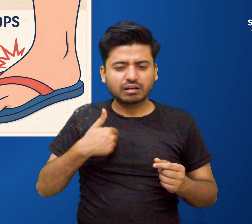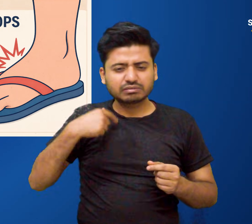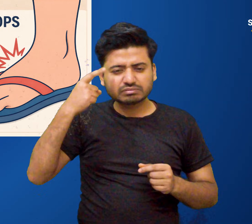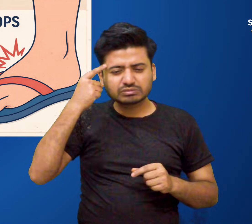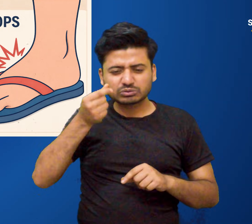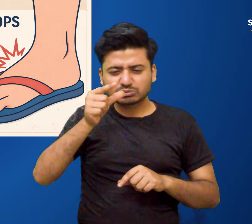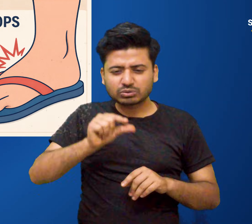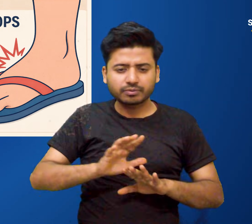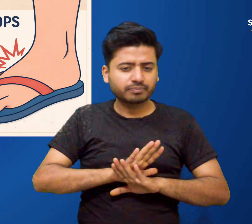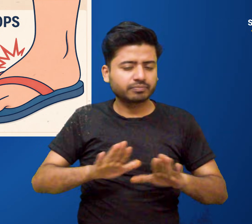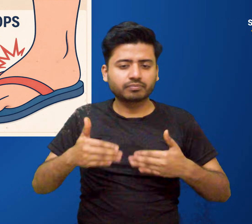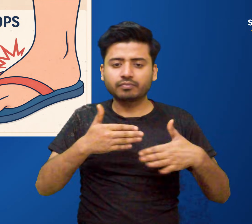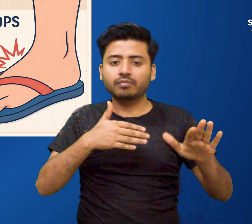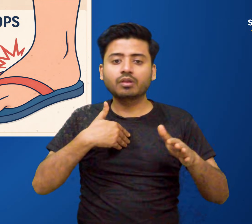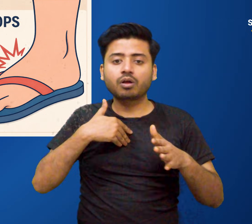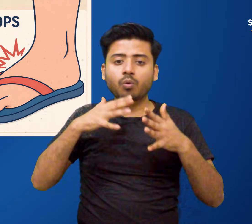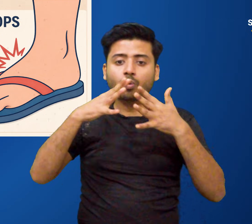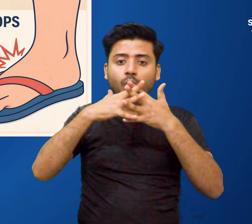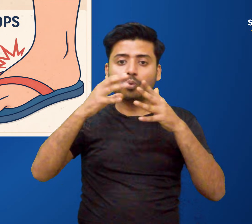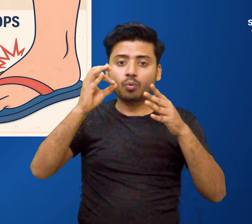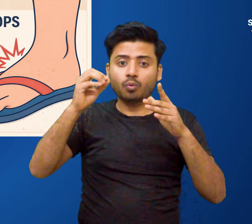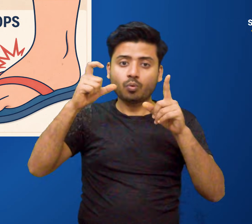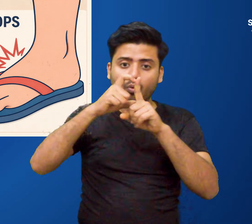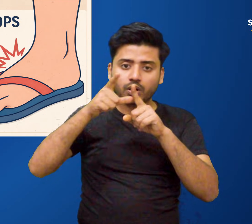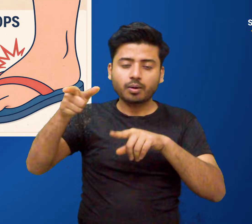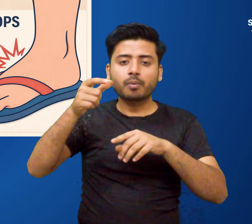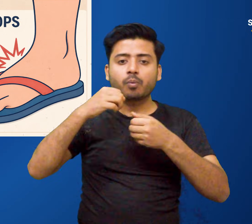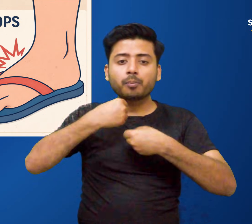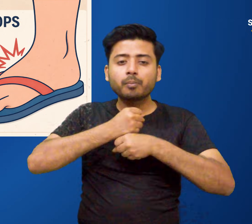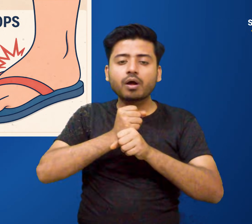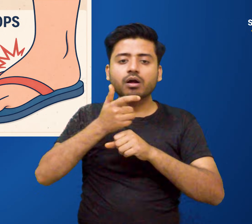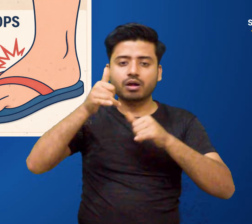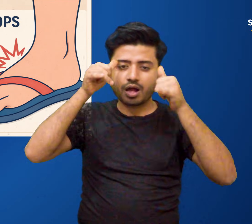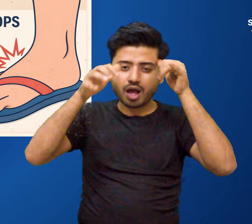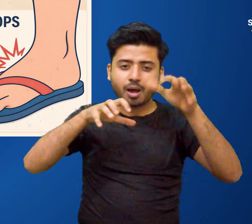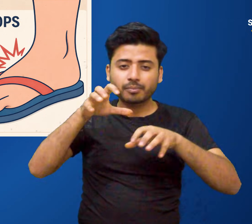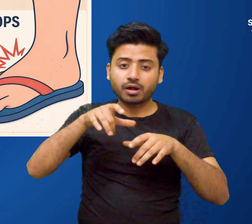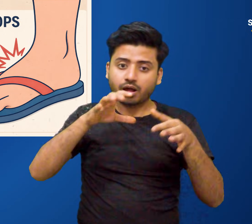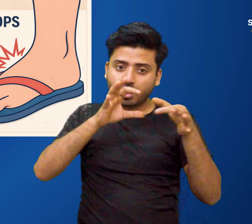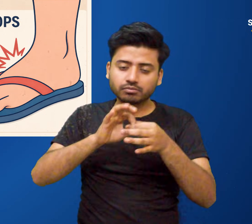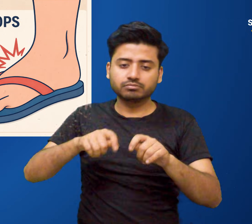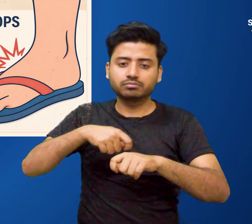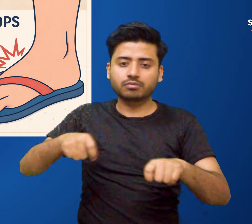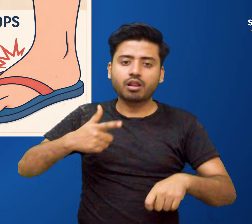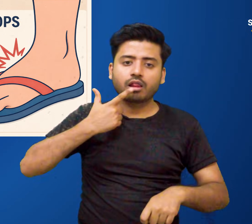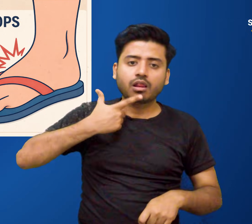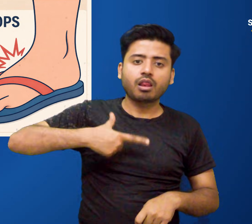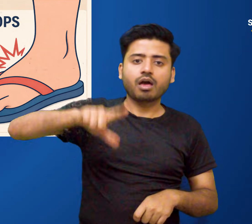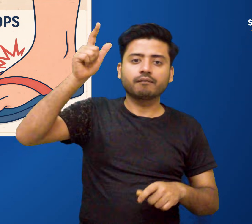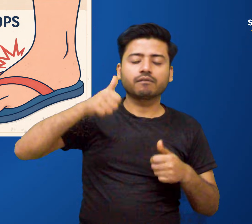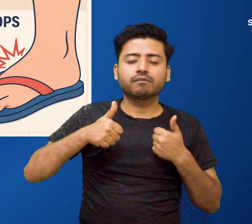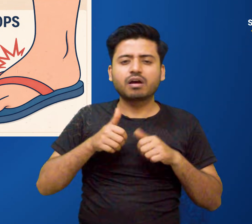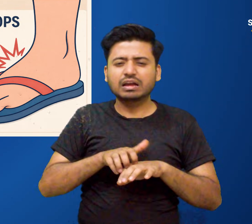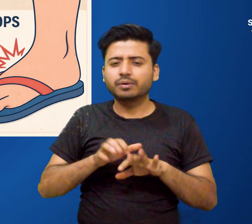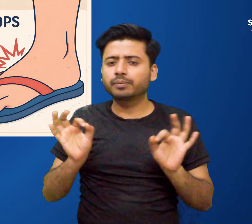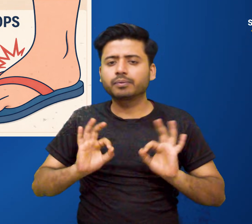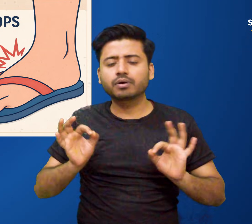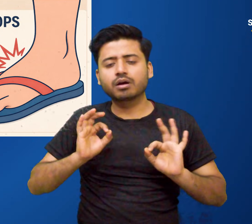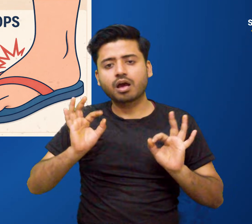to overstretch and become inflamed, leading to sharp heel pain. Toe deformities. Because flip-flops aren't secure, your